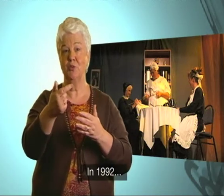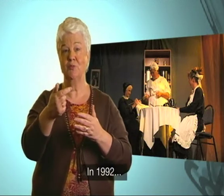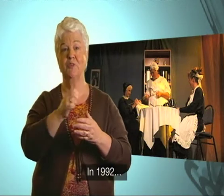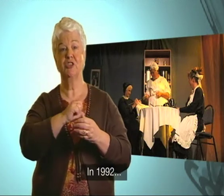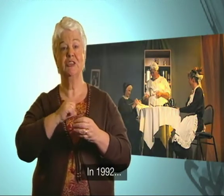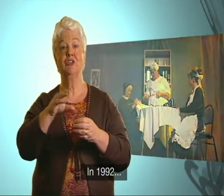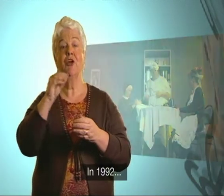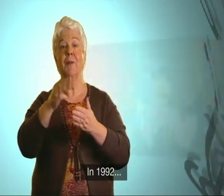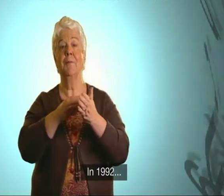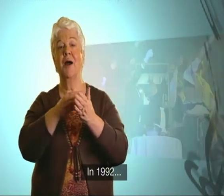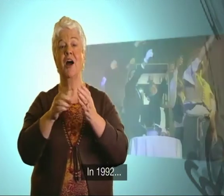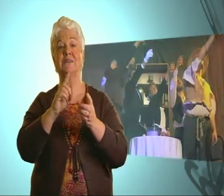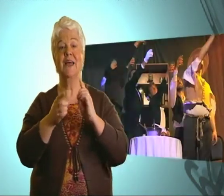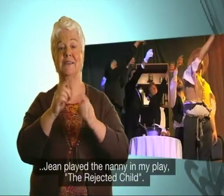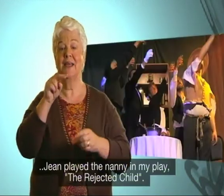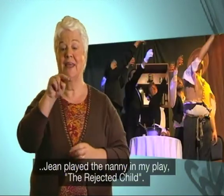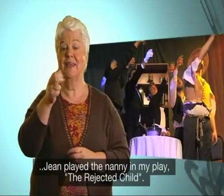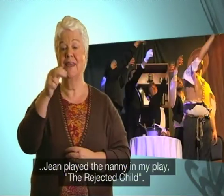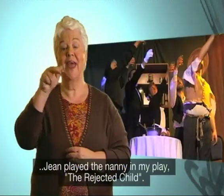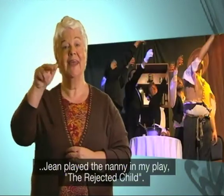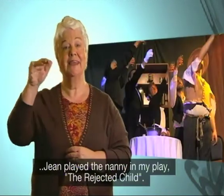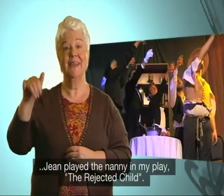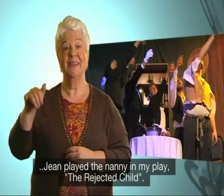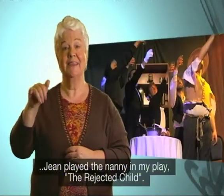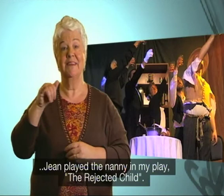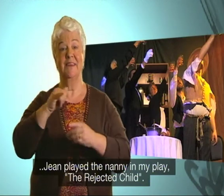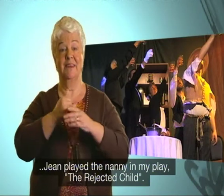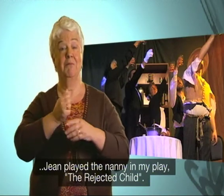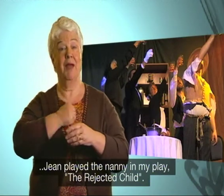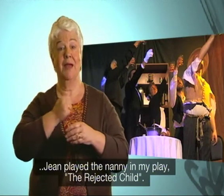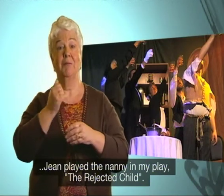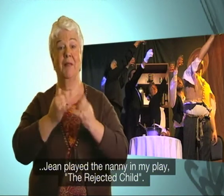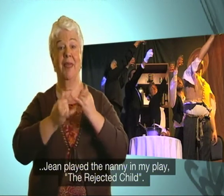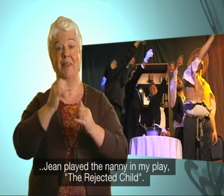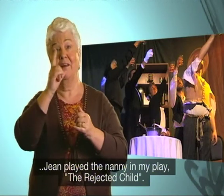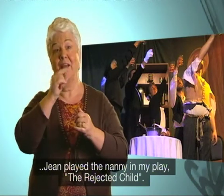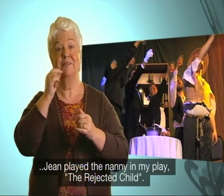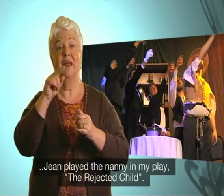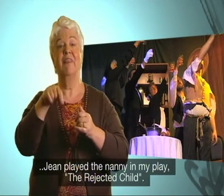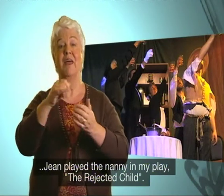In 1992, Jean played the nanny in My Play, The Rejected